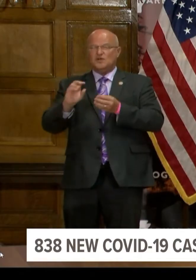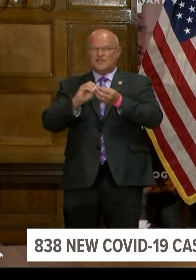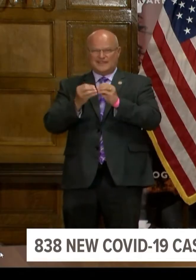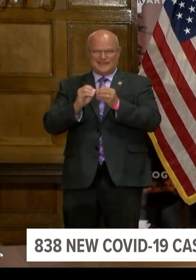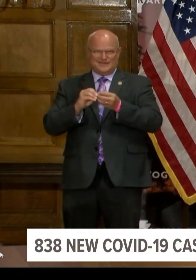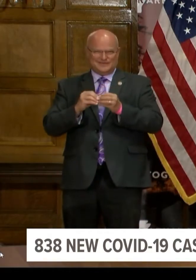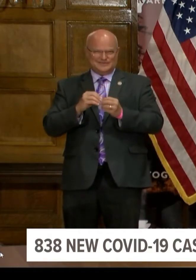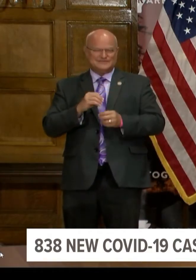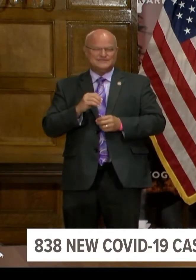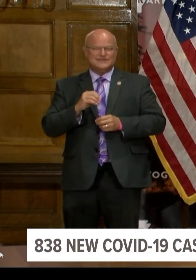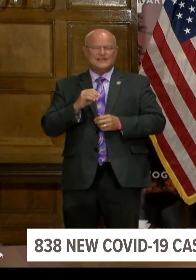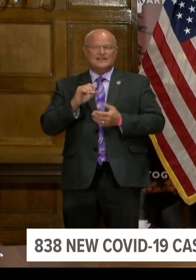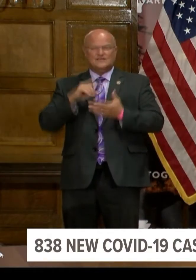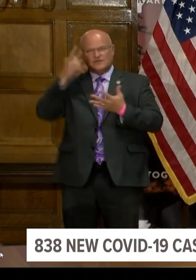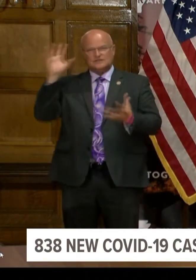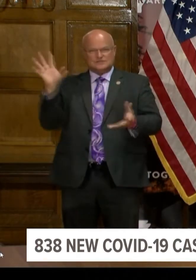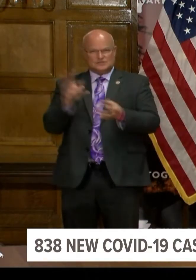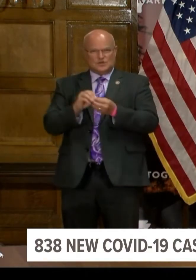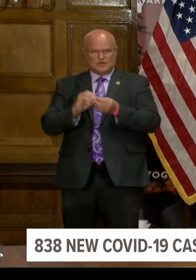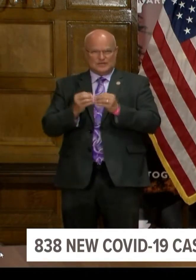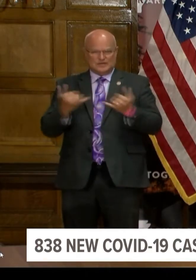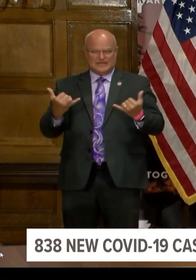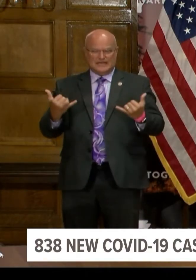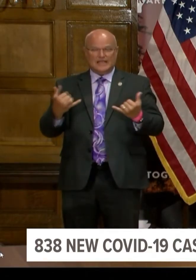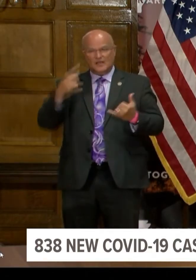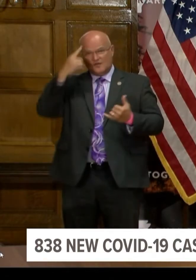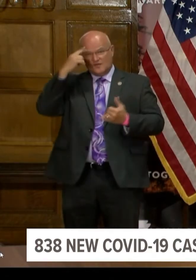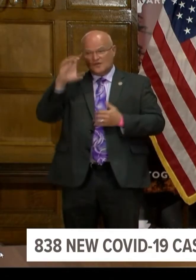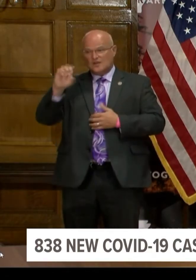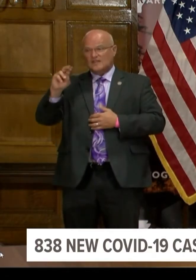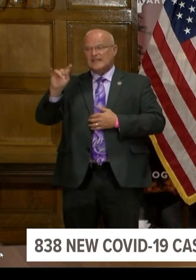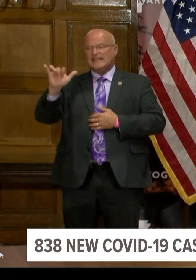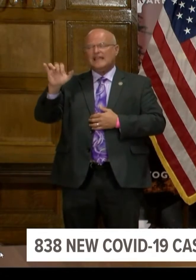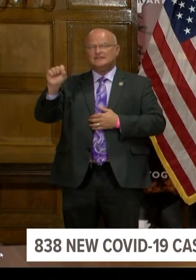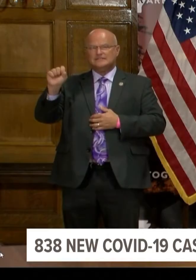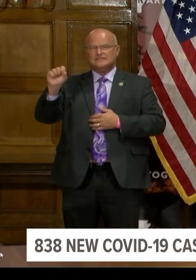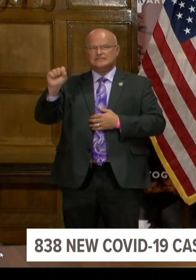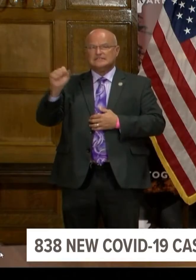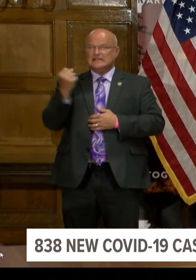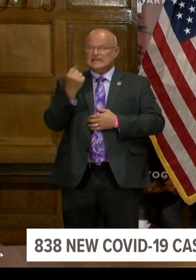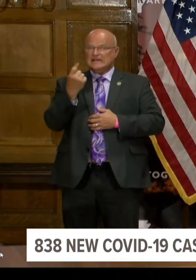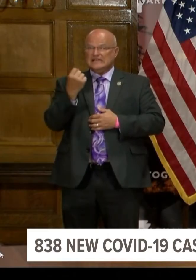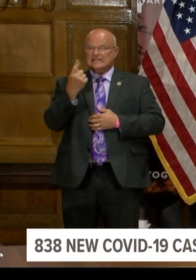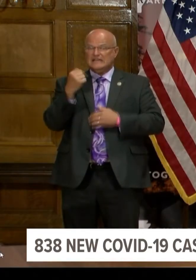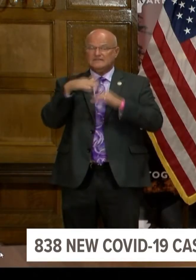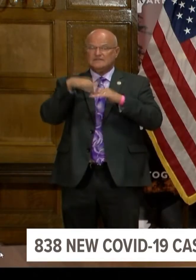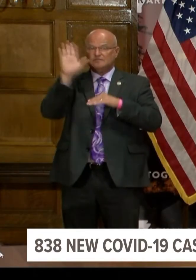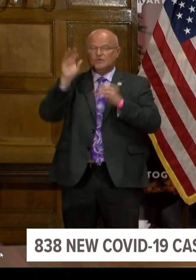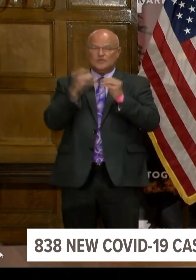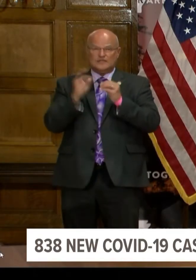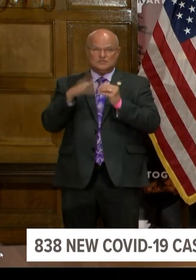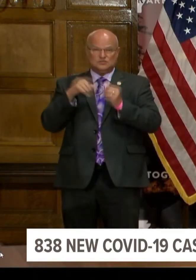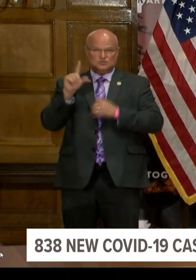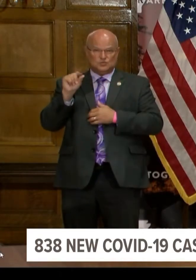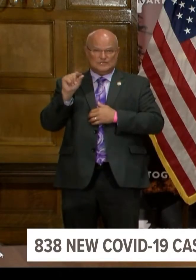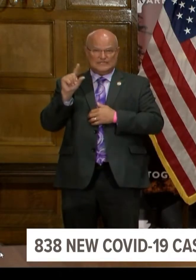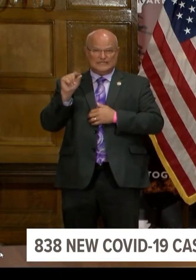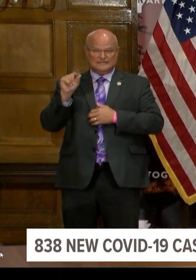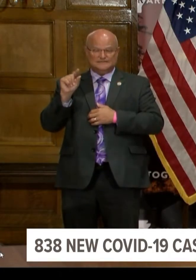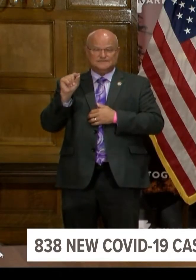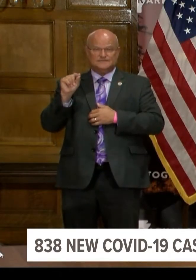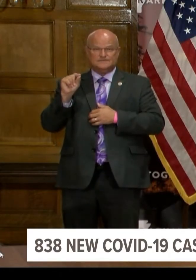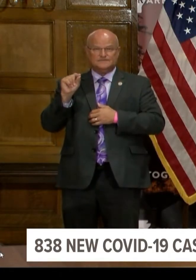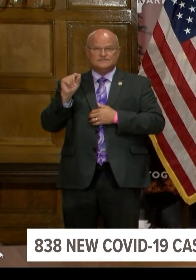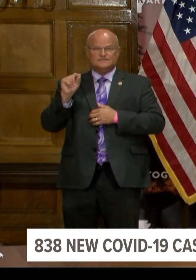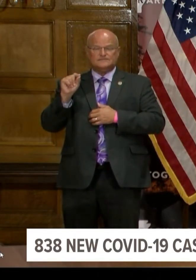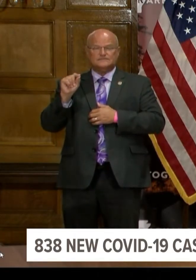those tests to the total number. For the counties, we have 11 counties that are greater than 20 cases in the county,